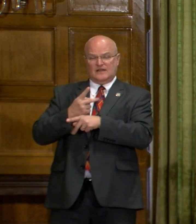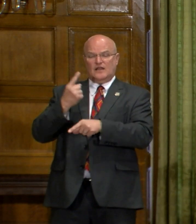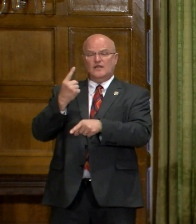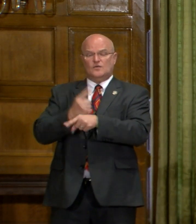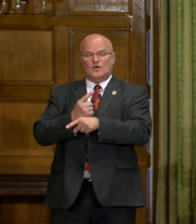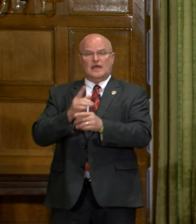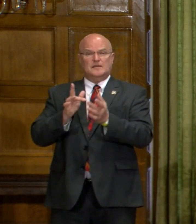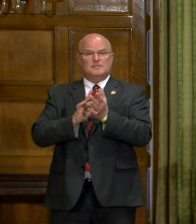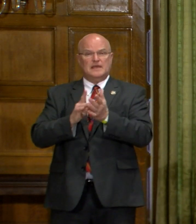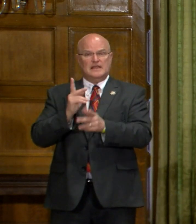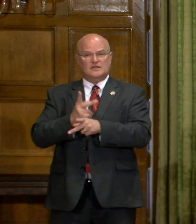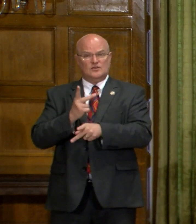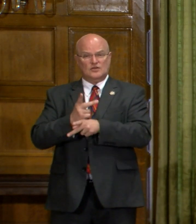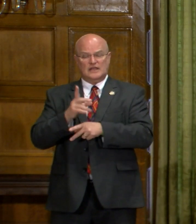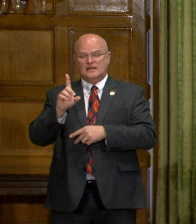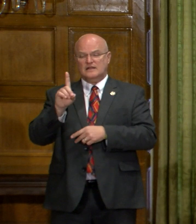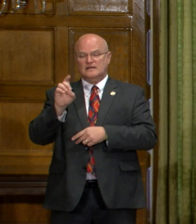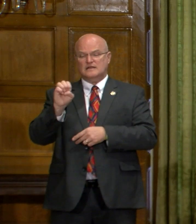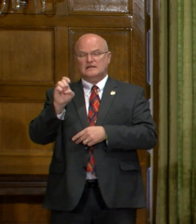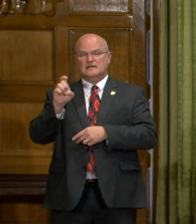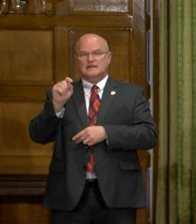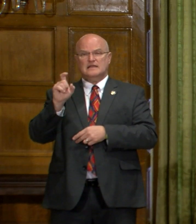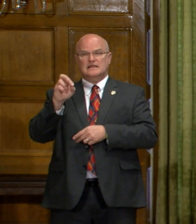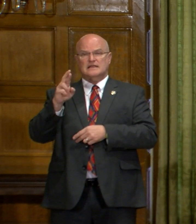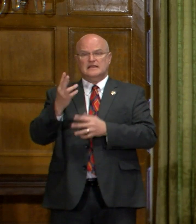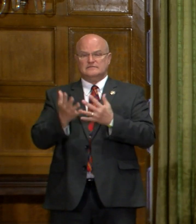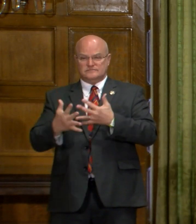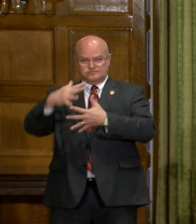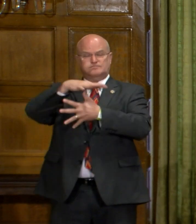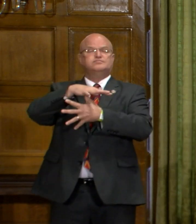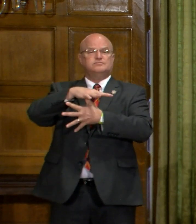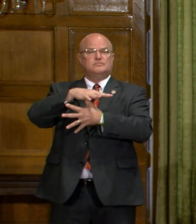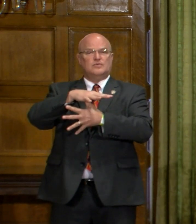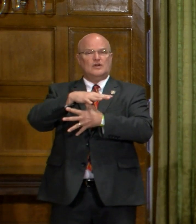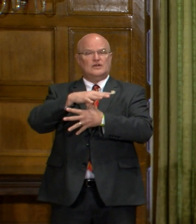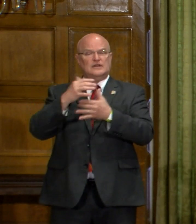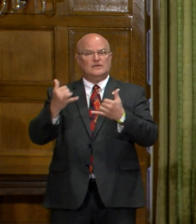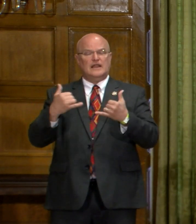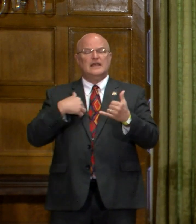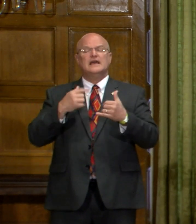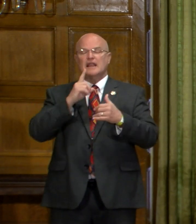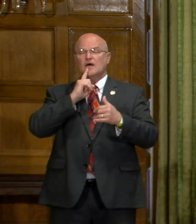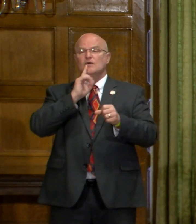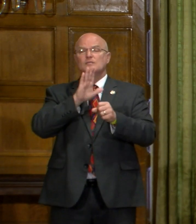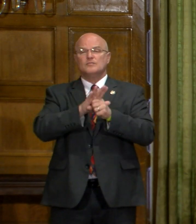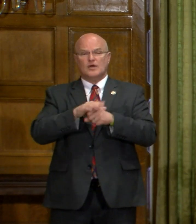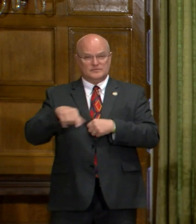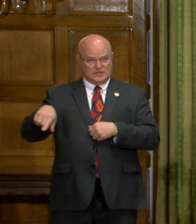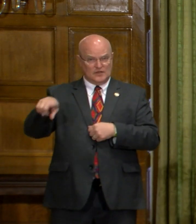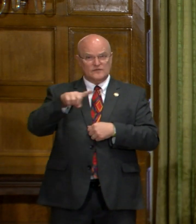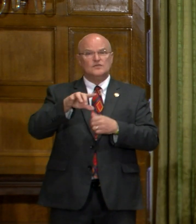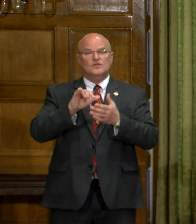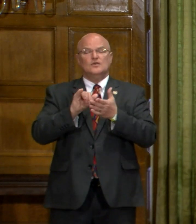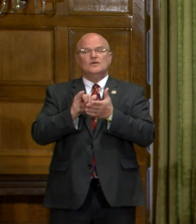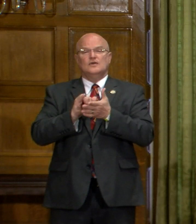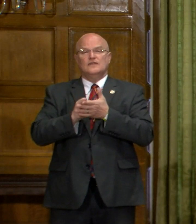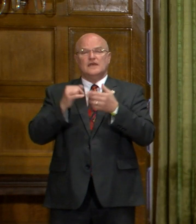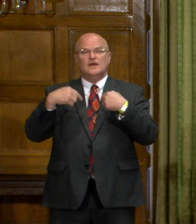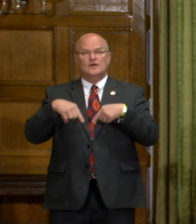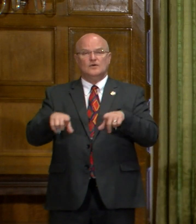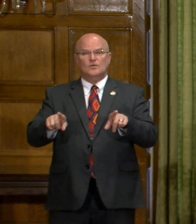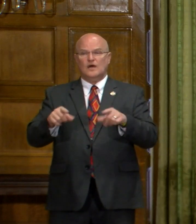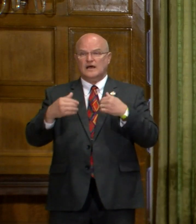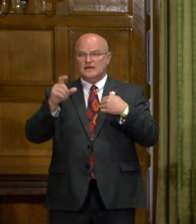care for them. And Dexter has put that as a high priority, and I want to assure everyone that